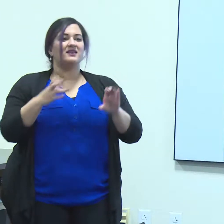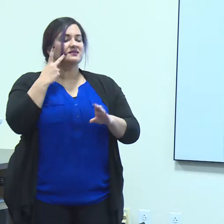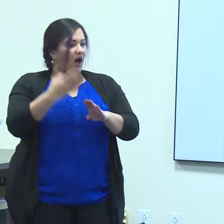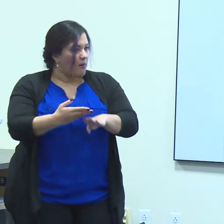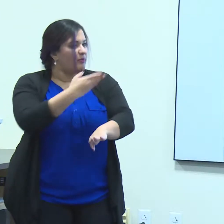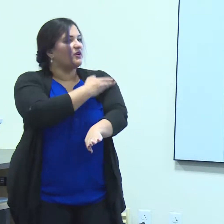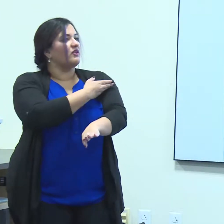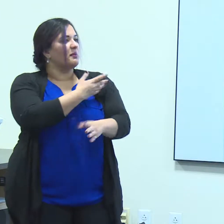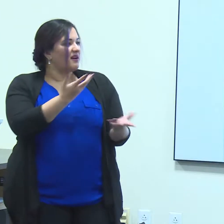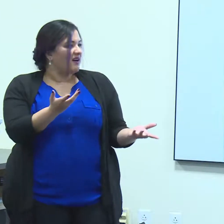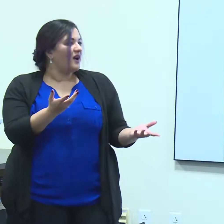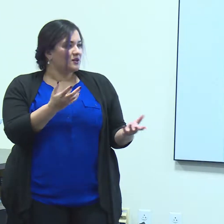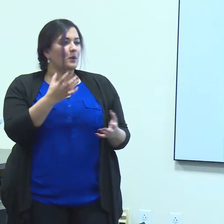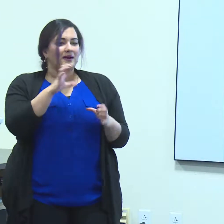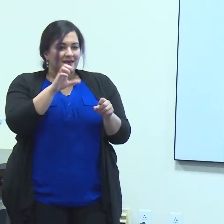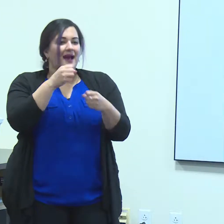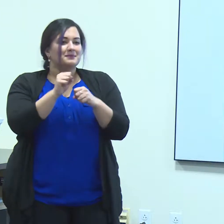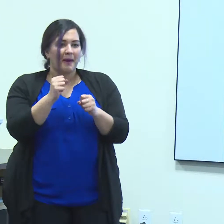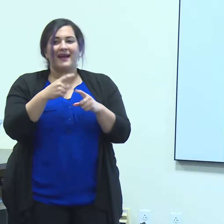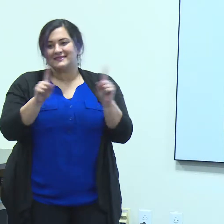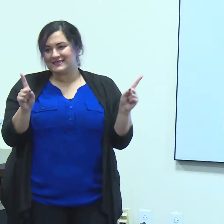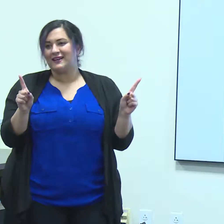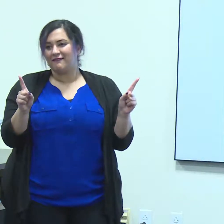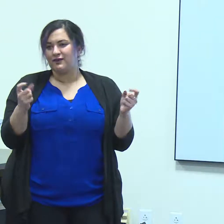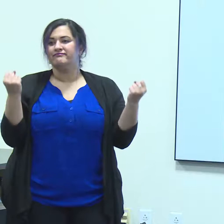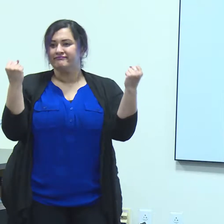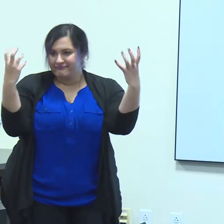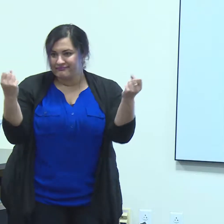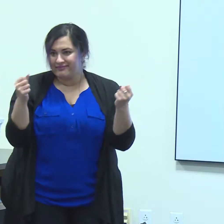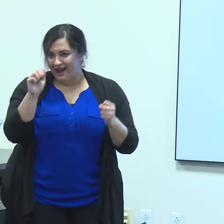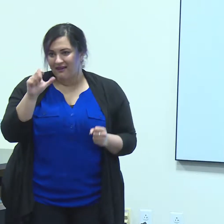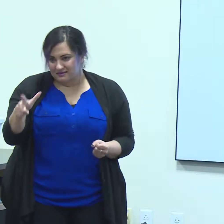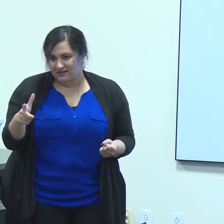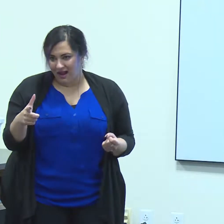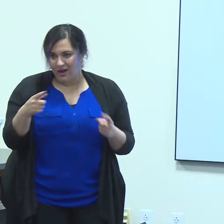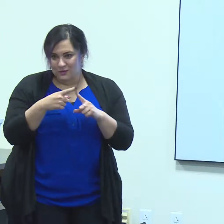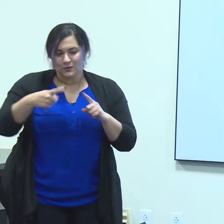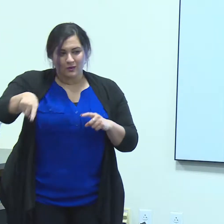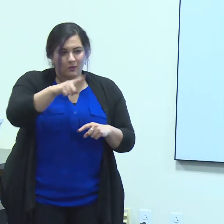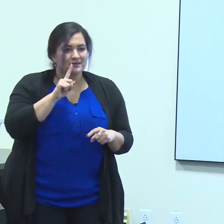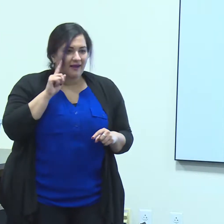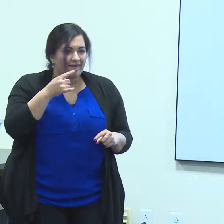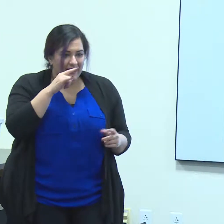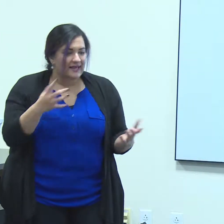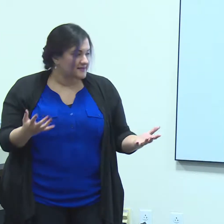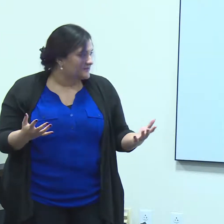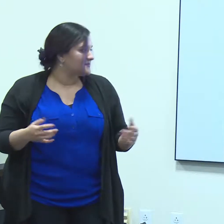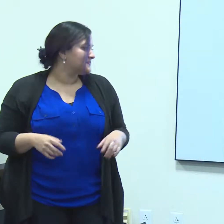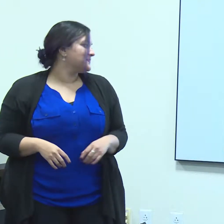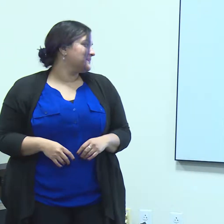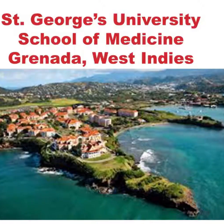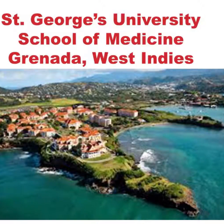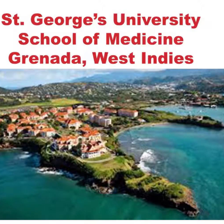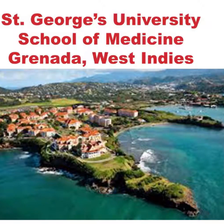to improve. And we wanted to provide this sex education to deaf kids in ASL.